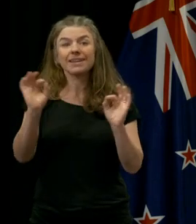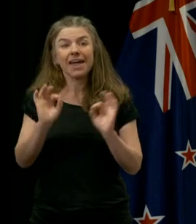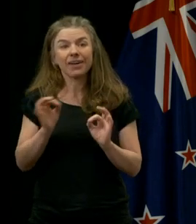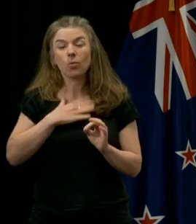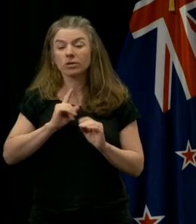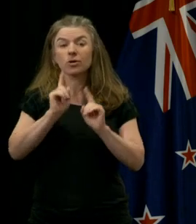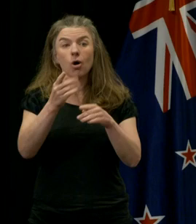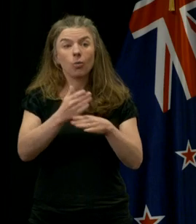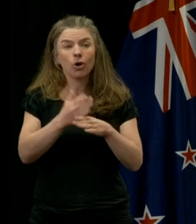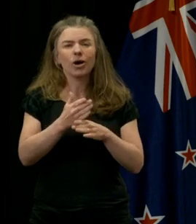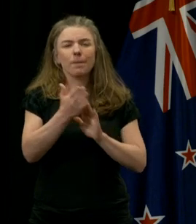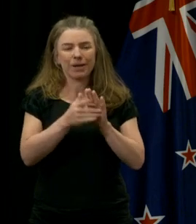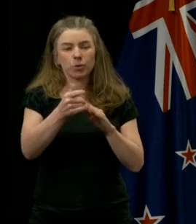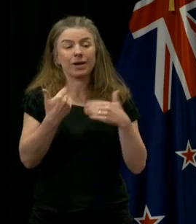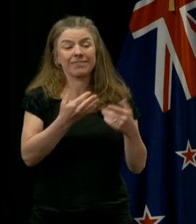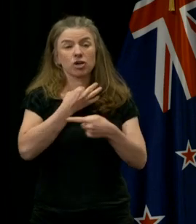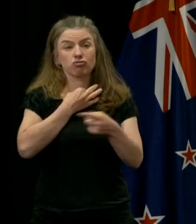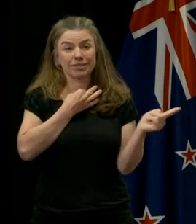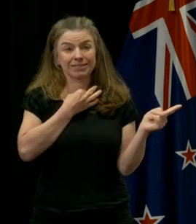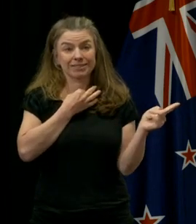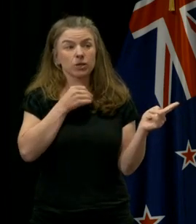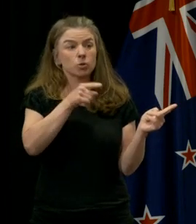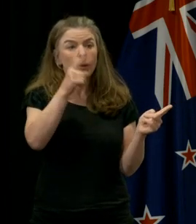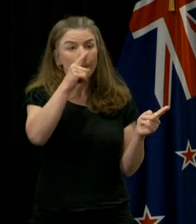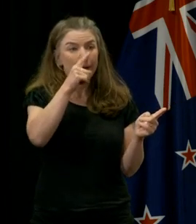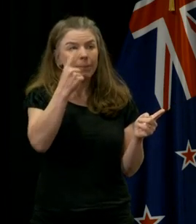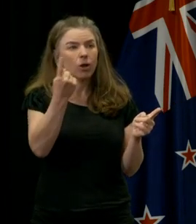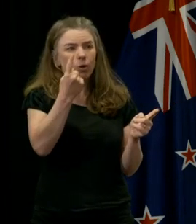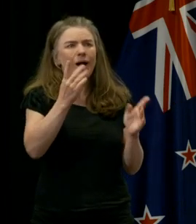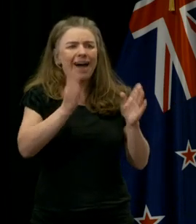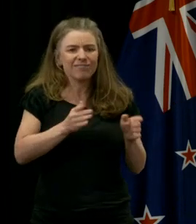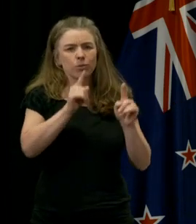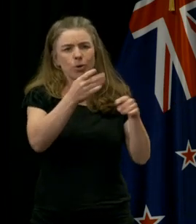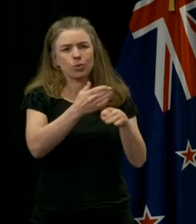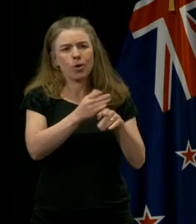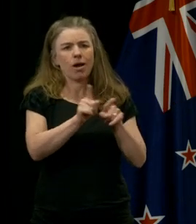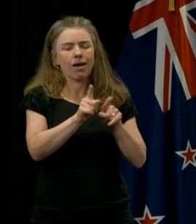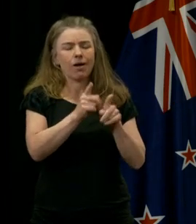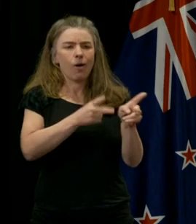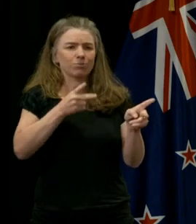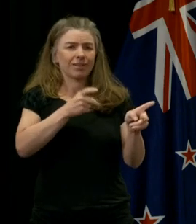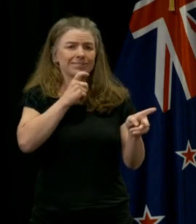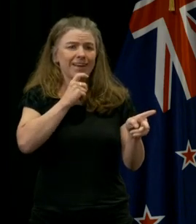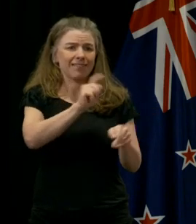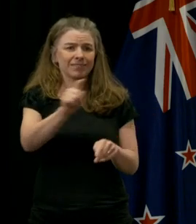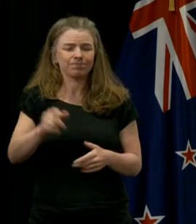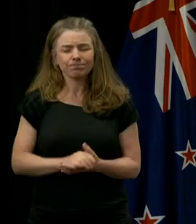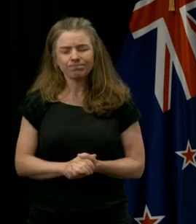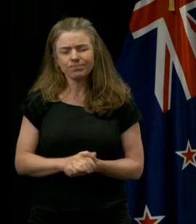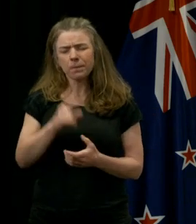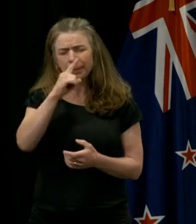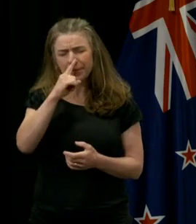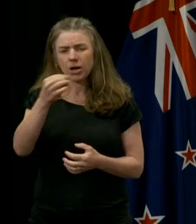literally putting at risk those who have to be there, like our hospital workers. Now, I know there continue to be questions, and